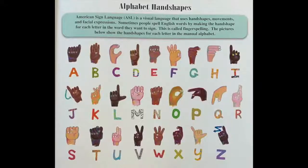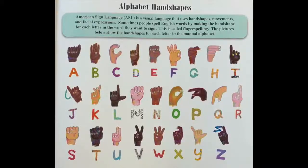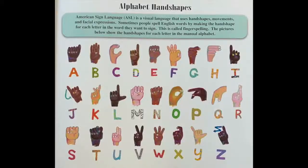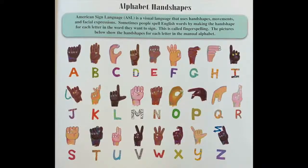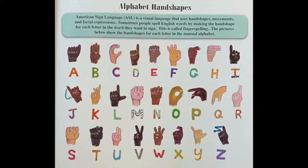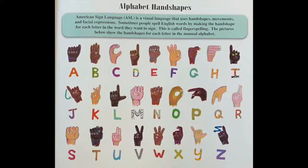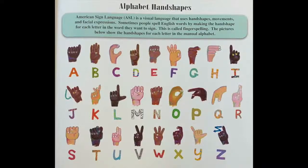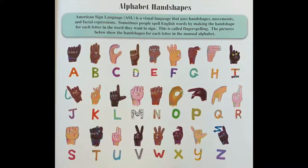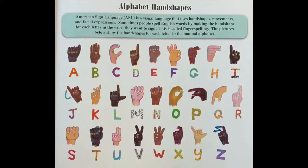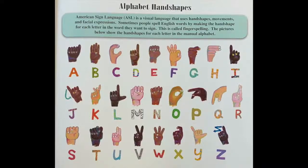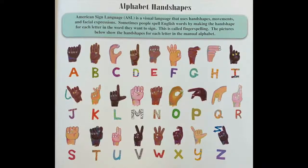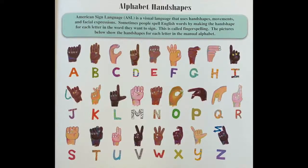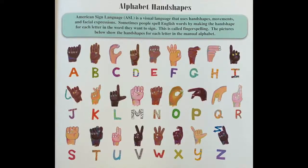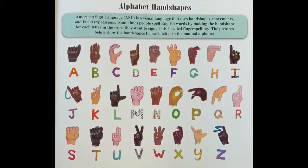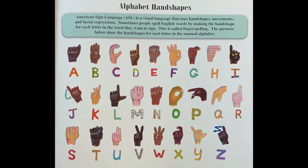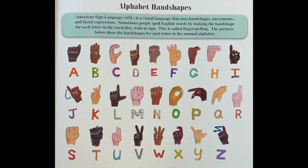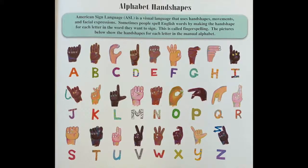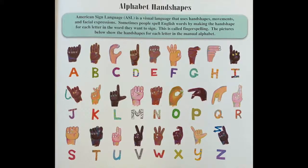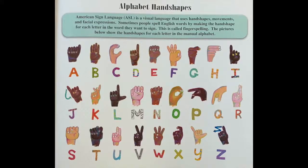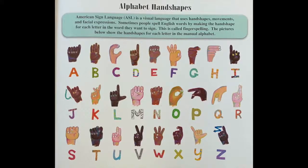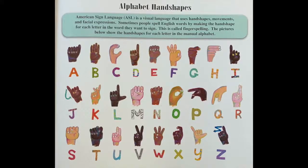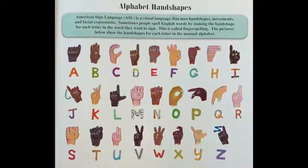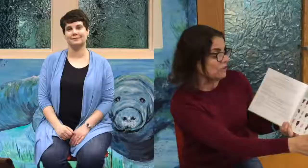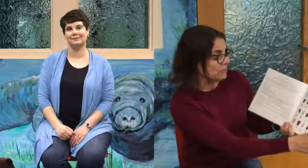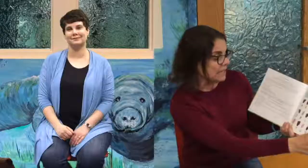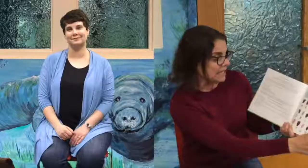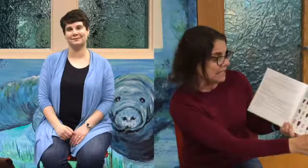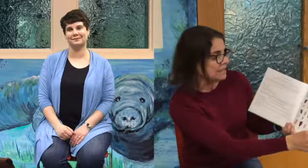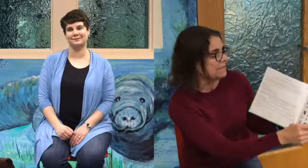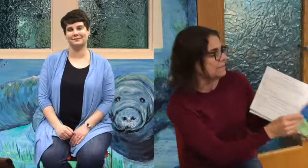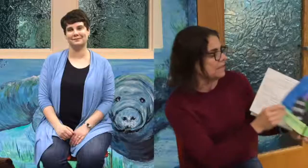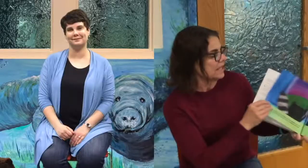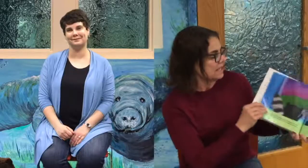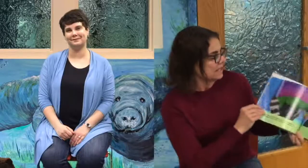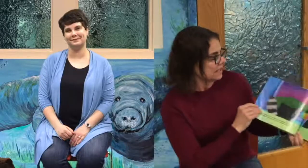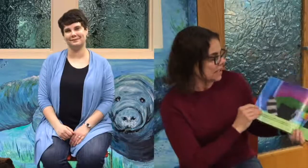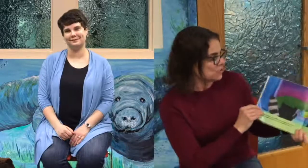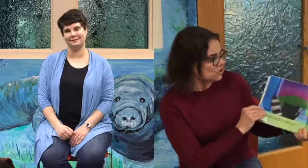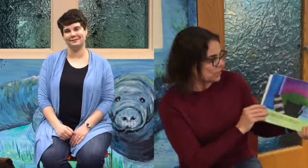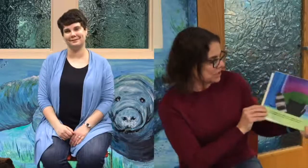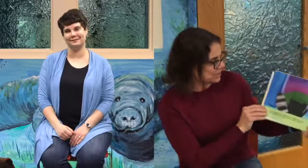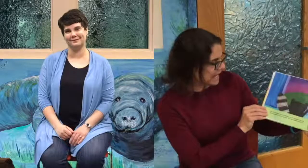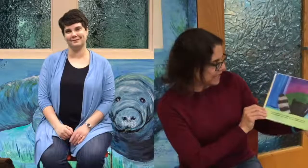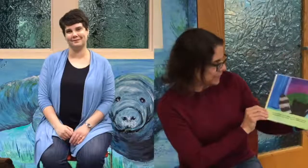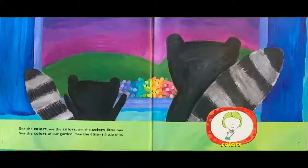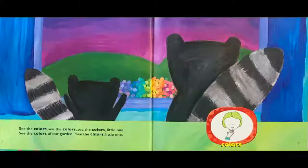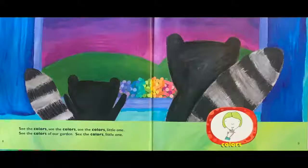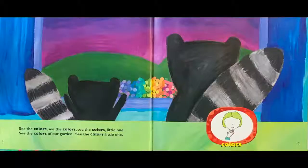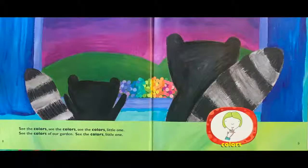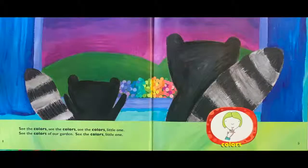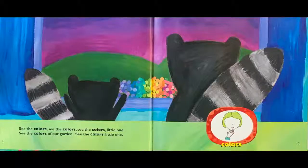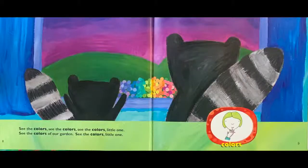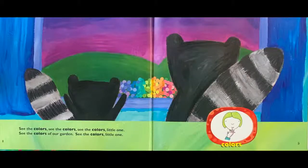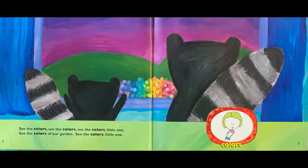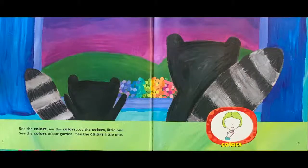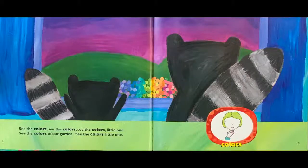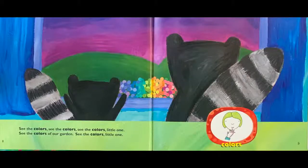nice alphabet hand shapes in the very beginning that we'll share with you later. Okay. So starts out, see